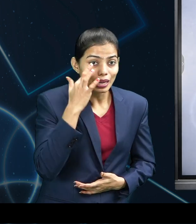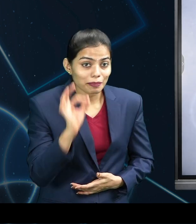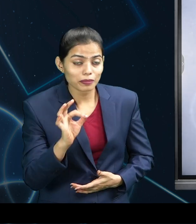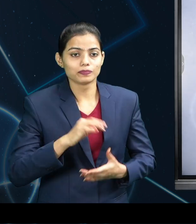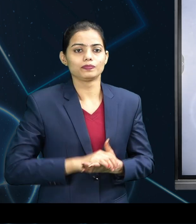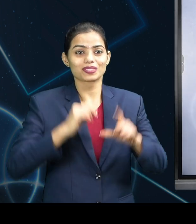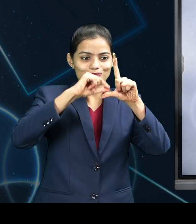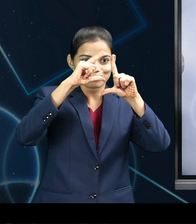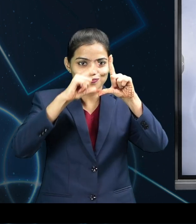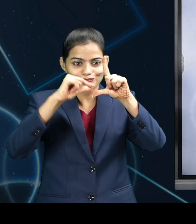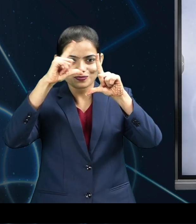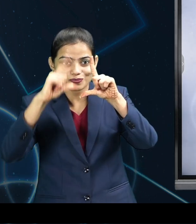Keywords: statistics,